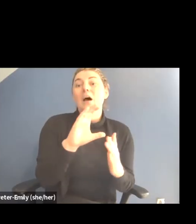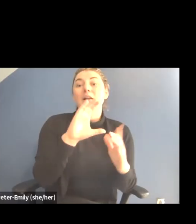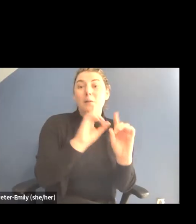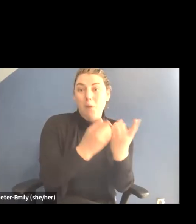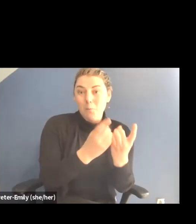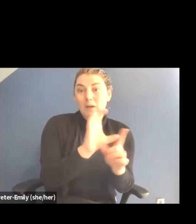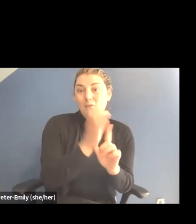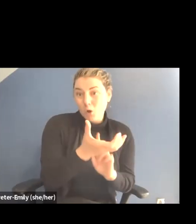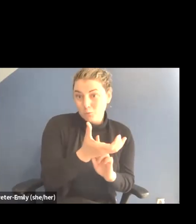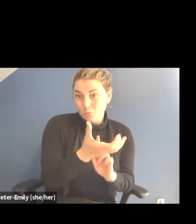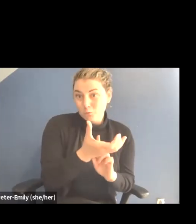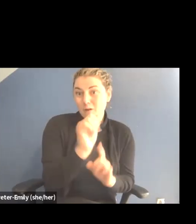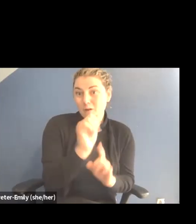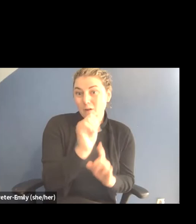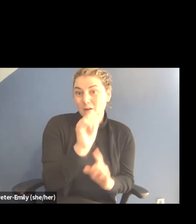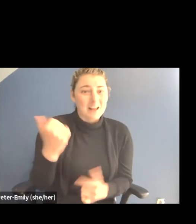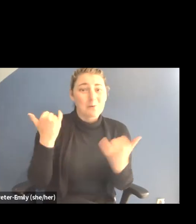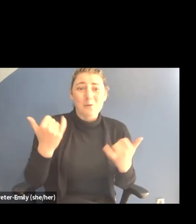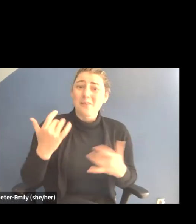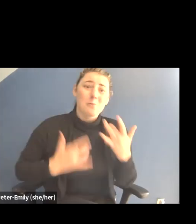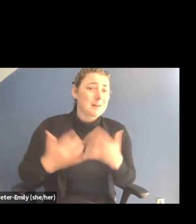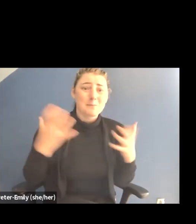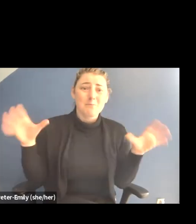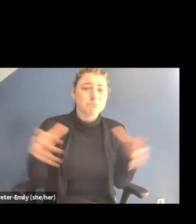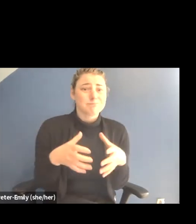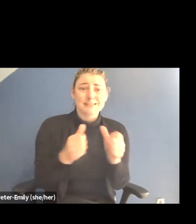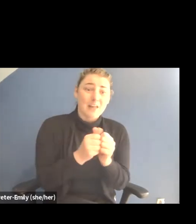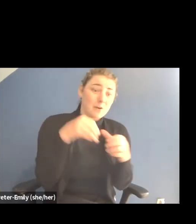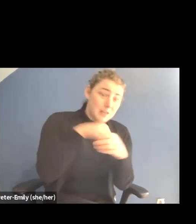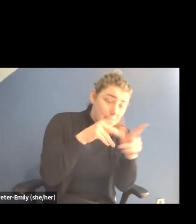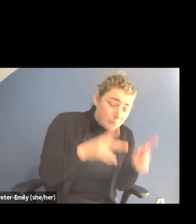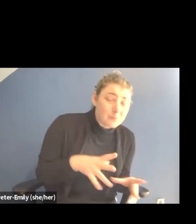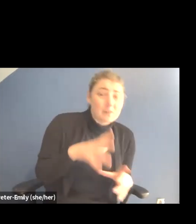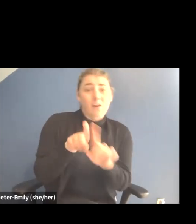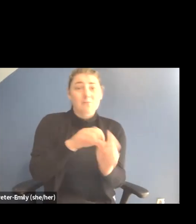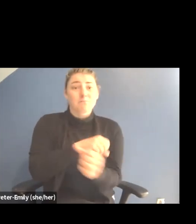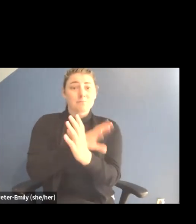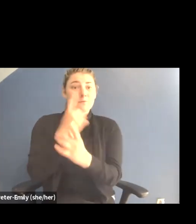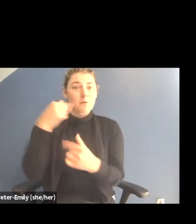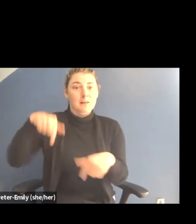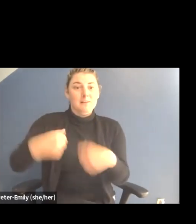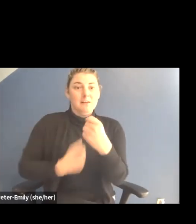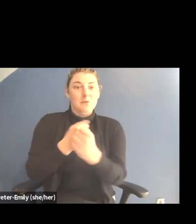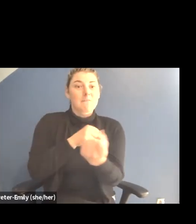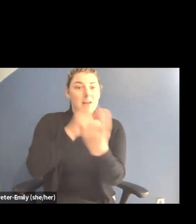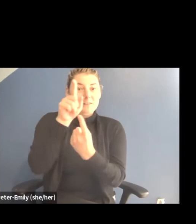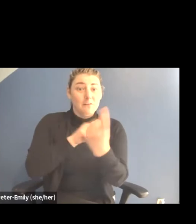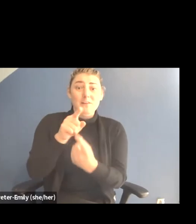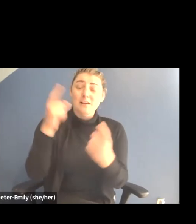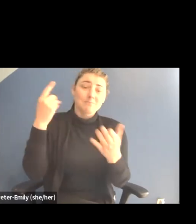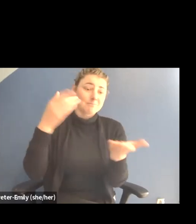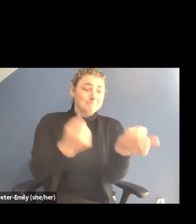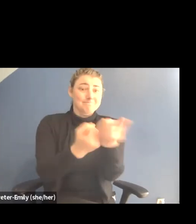that, we are thrilled to be gathering with you all virtually and in person for this year's Face-to-Face. A shout out to all of the